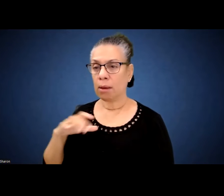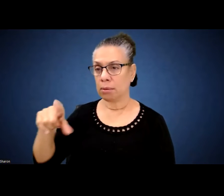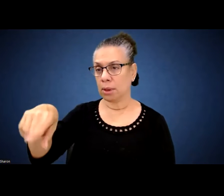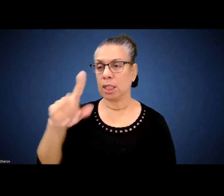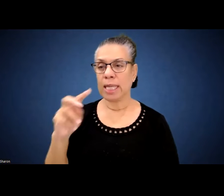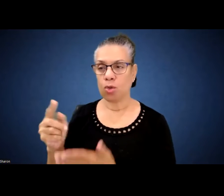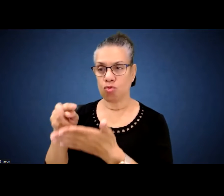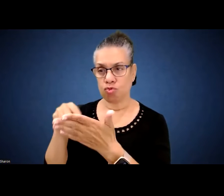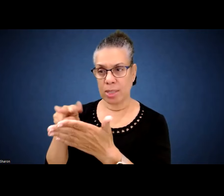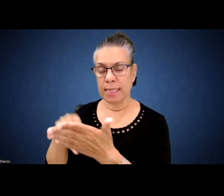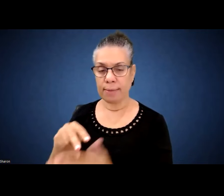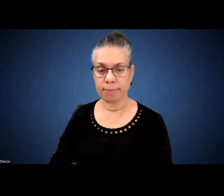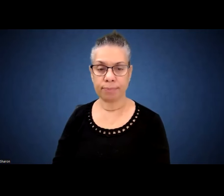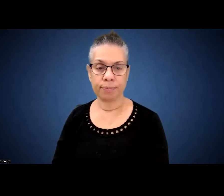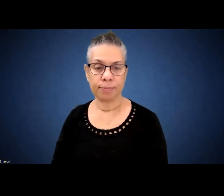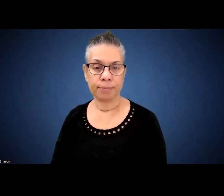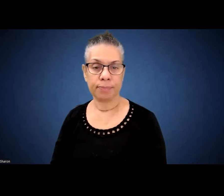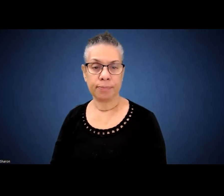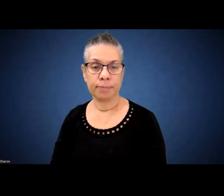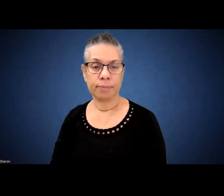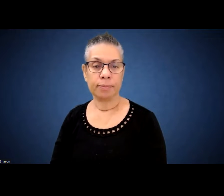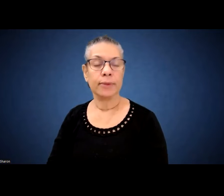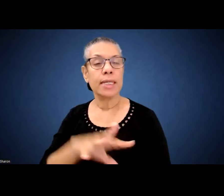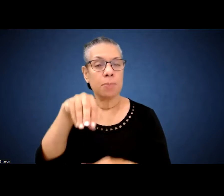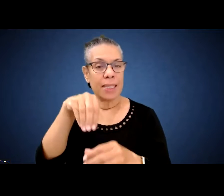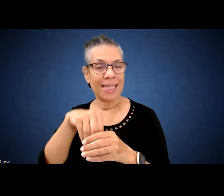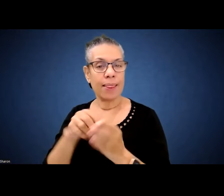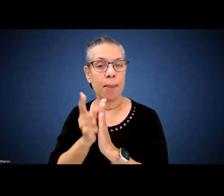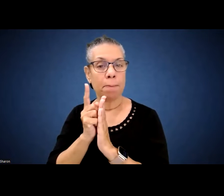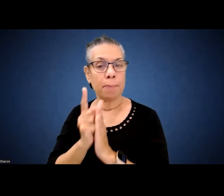view, and they'll also be included in the meeting minutes.